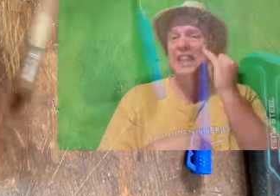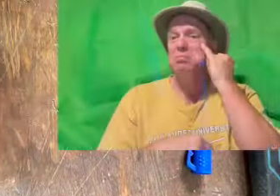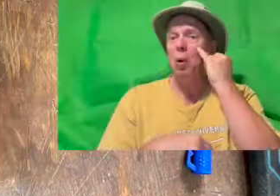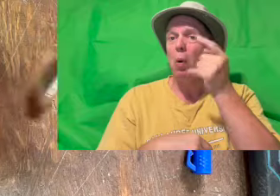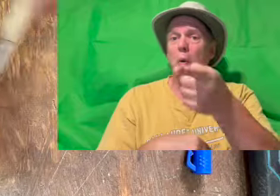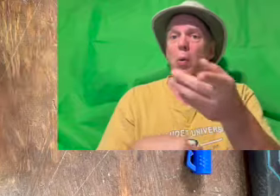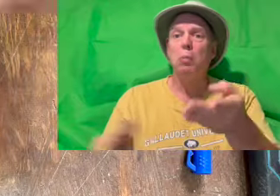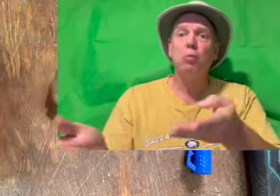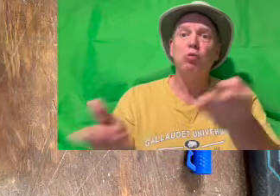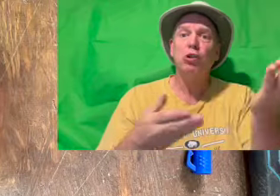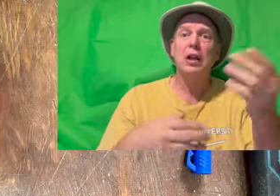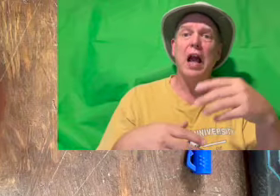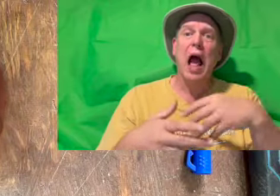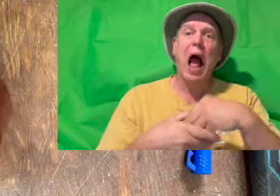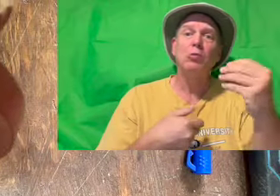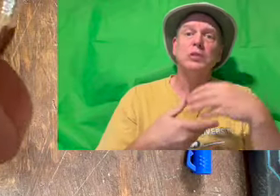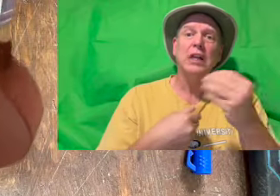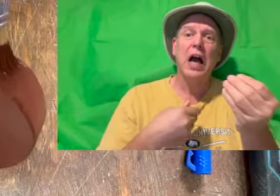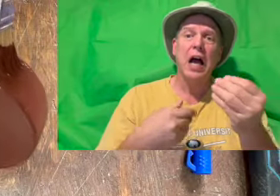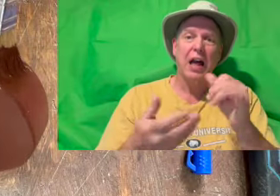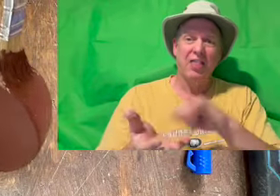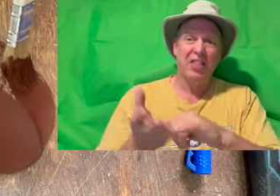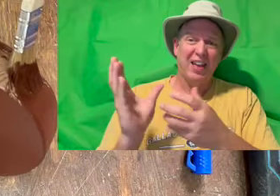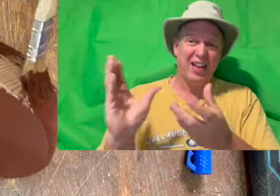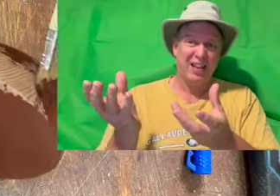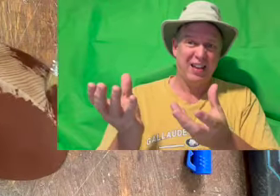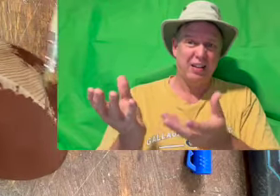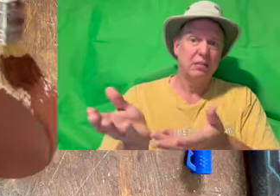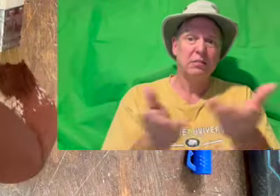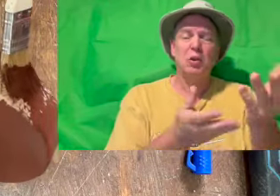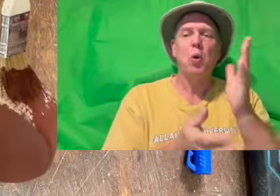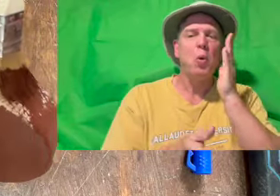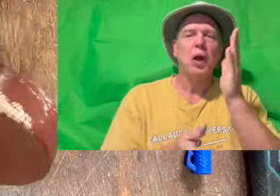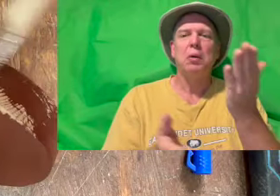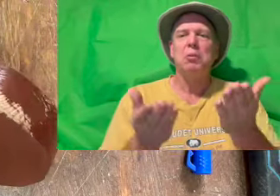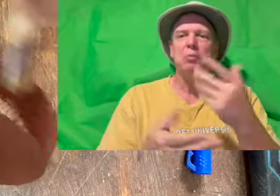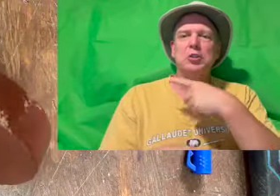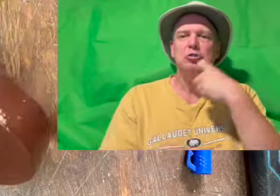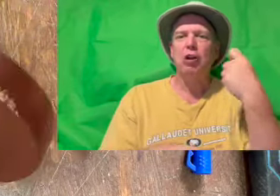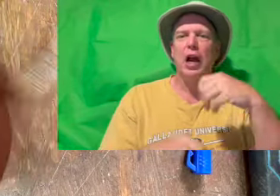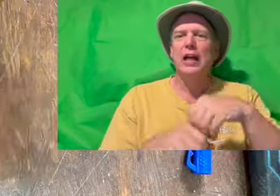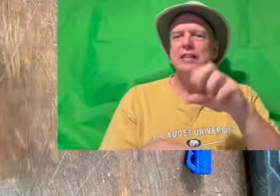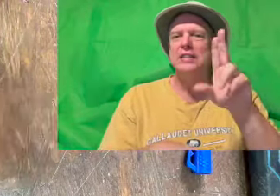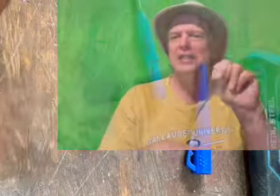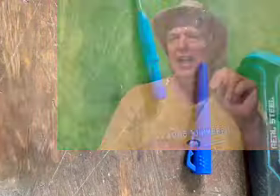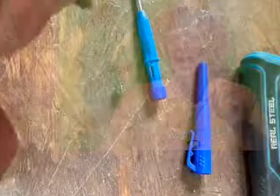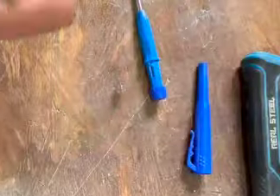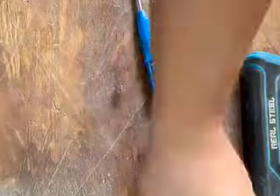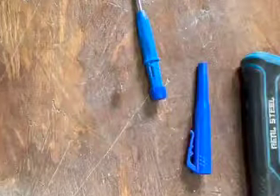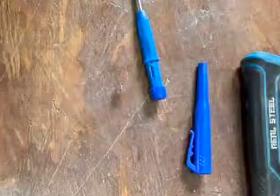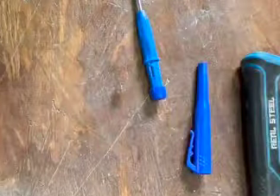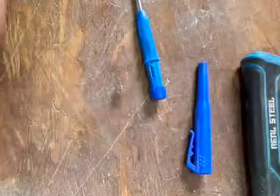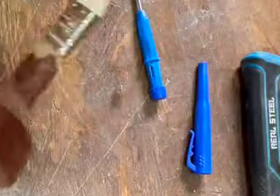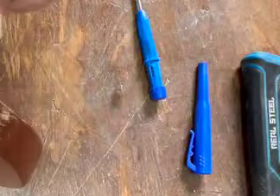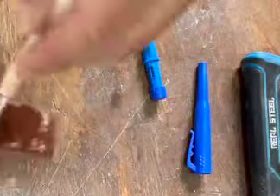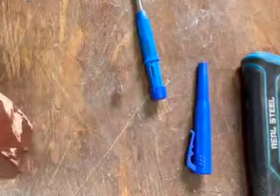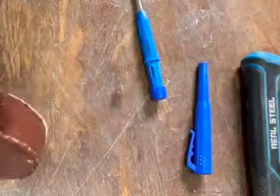You could take this outside and it would dry in a few minutes. Literally just a few minutes.